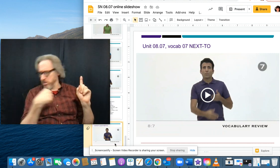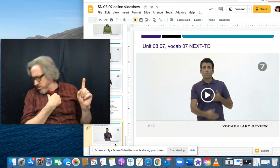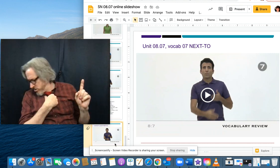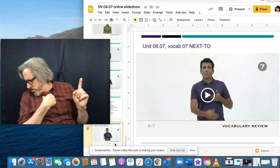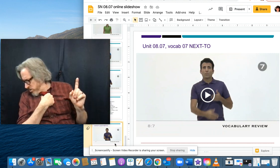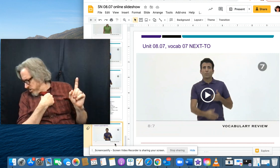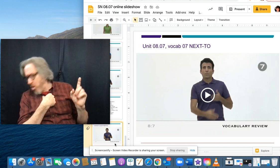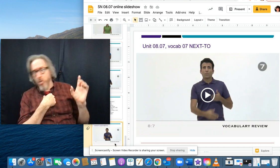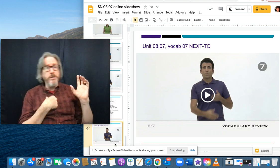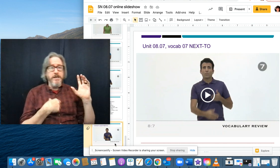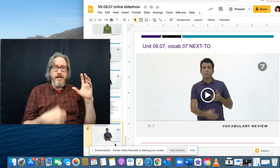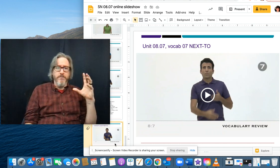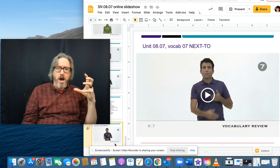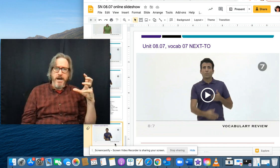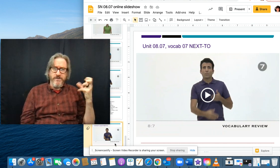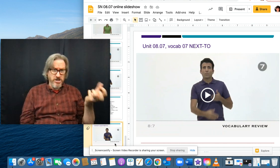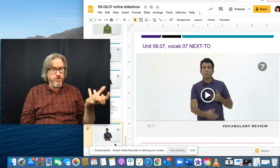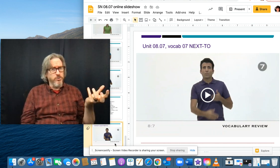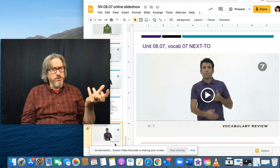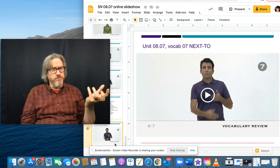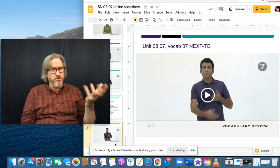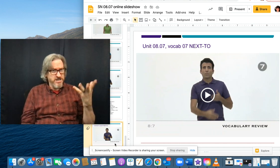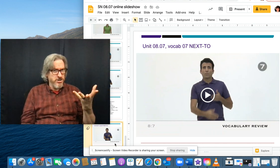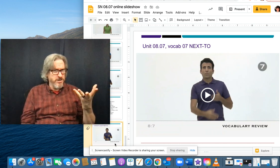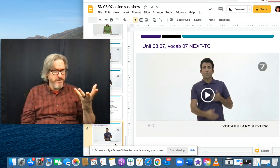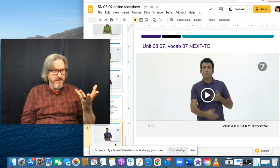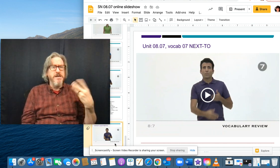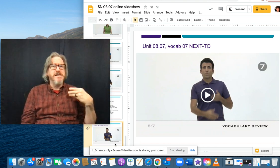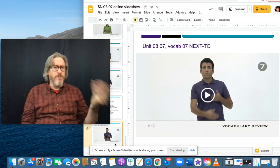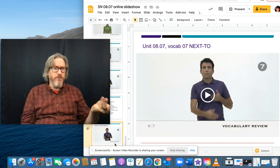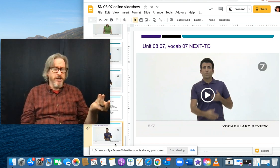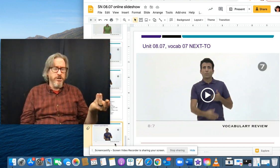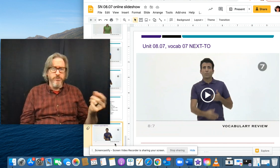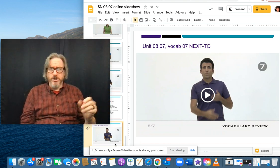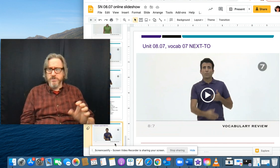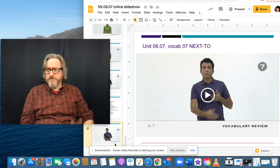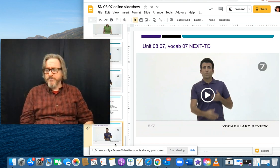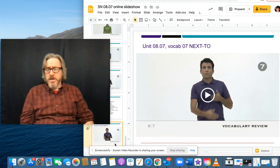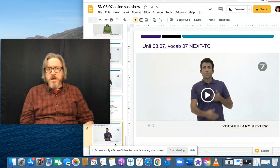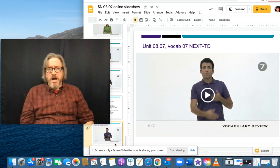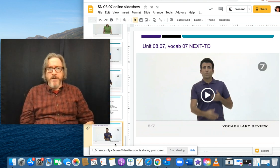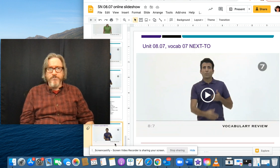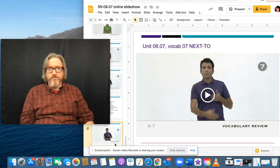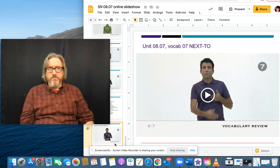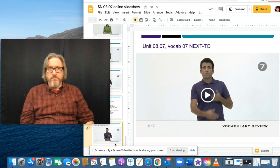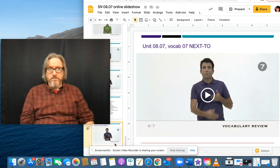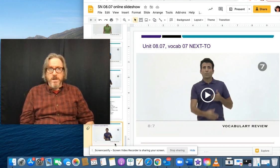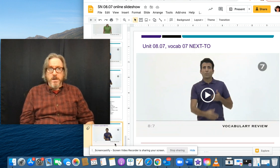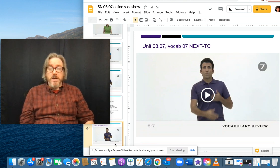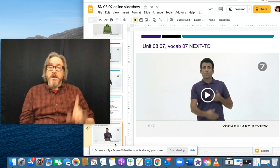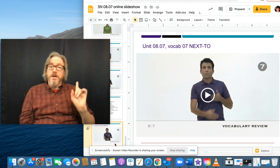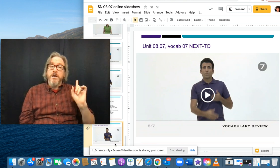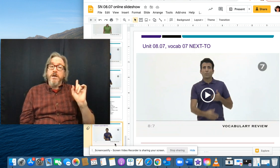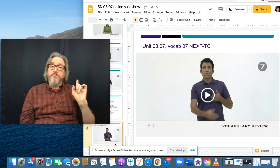think are only in the teacher book or teacher DVD, so I will include those.